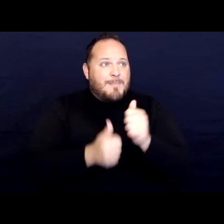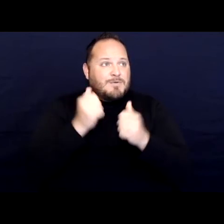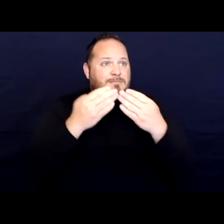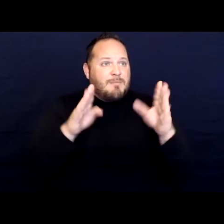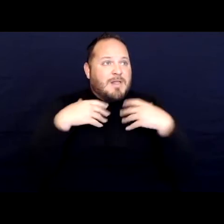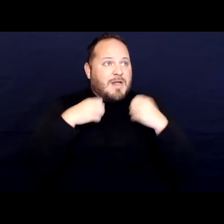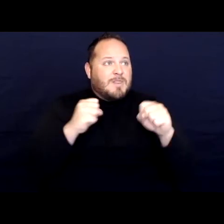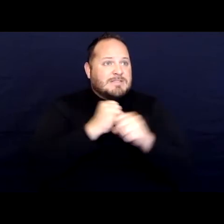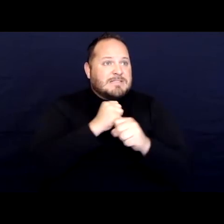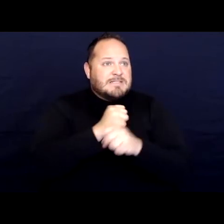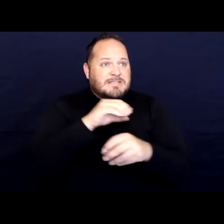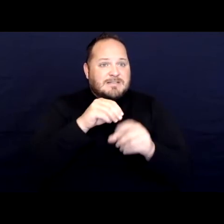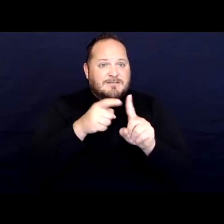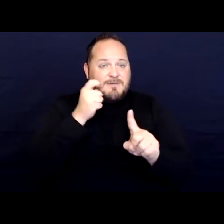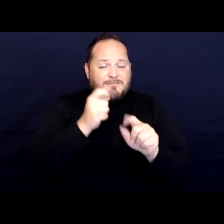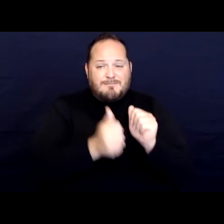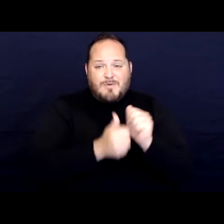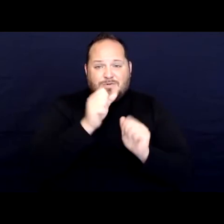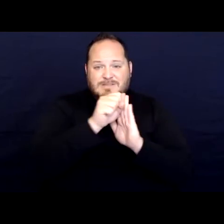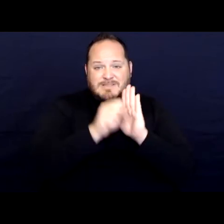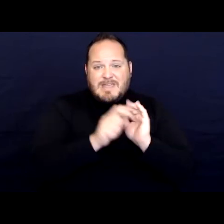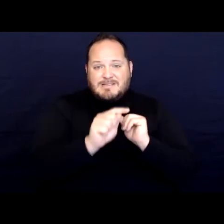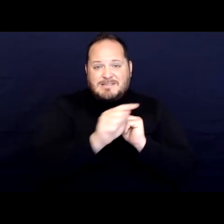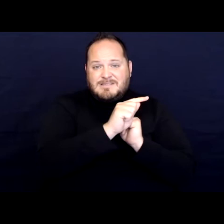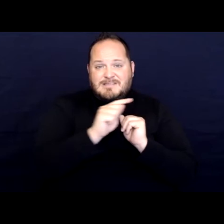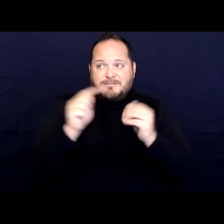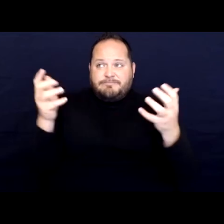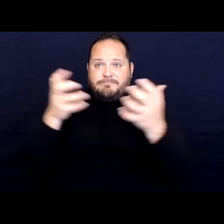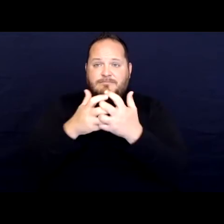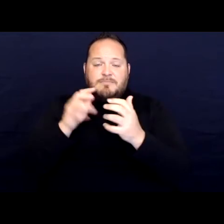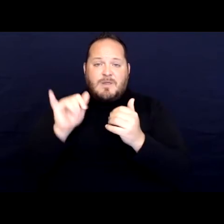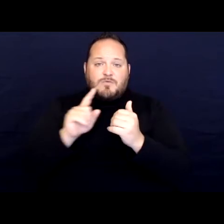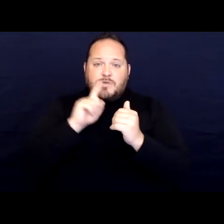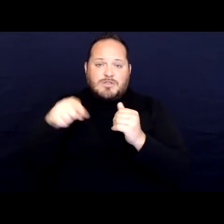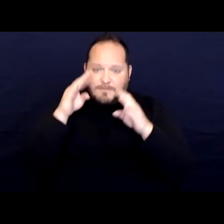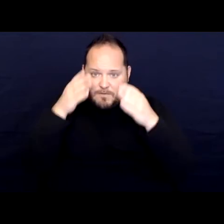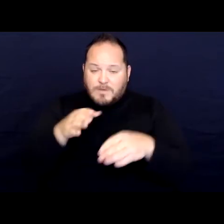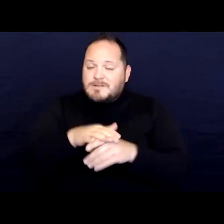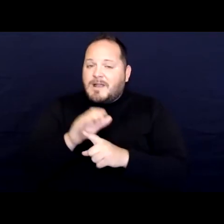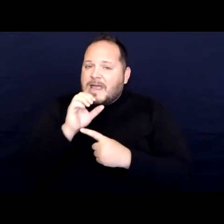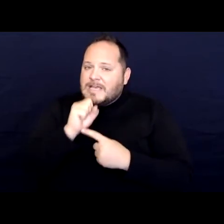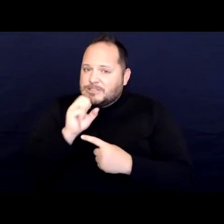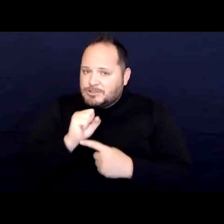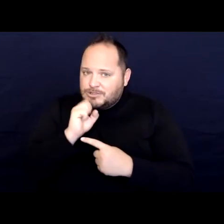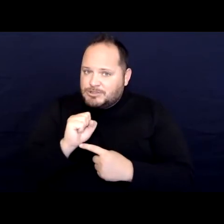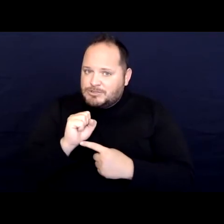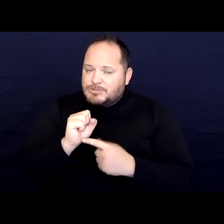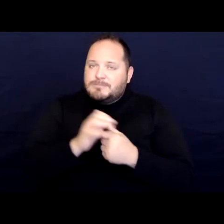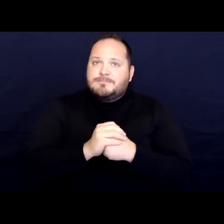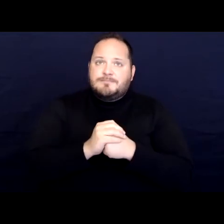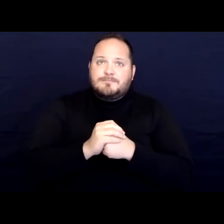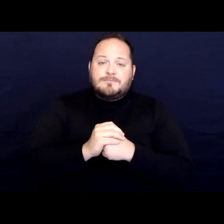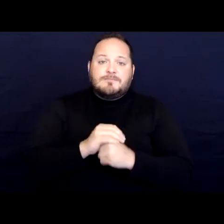states was really focused initially just on age. And so, of course, when you did the